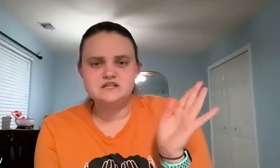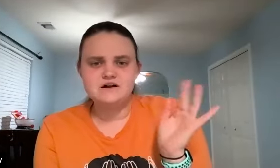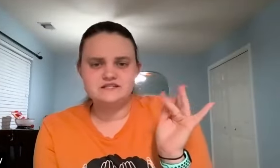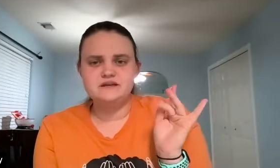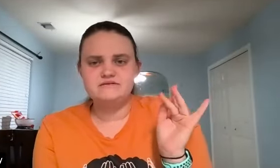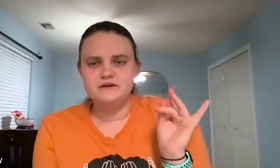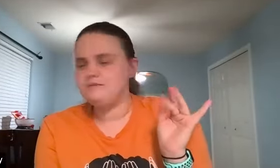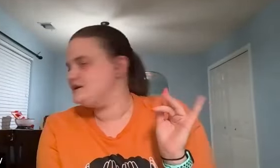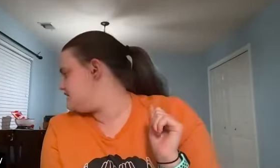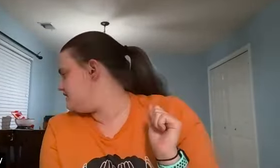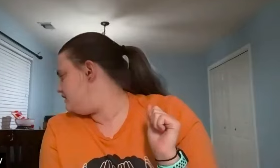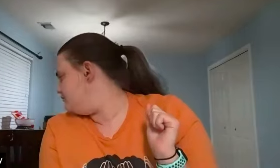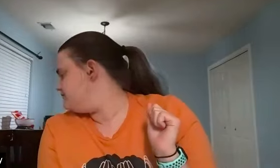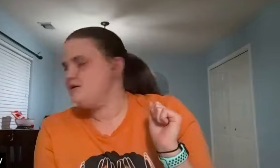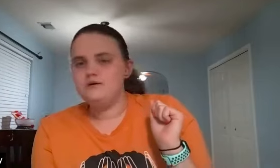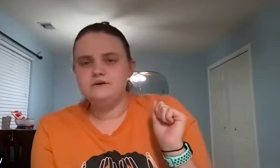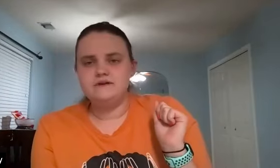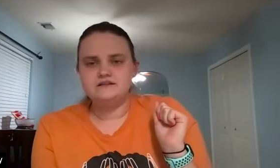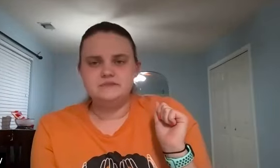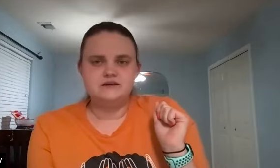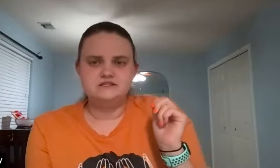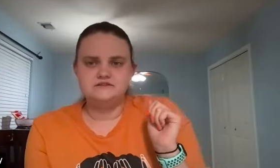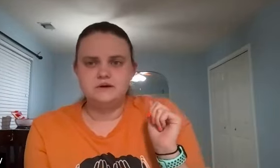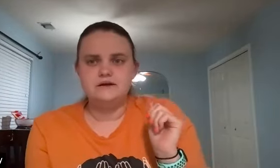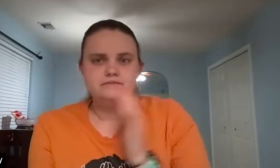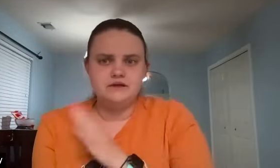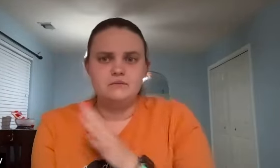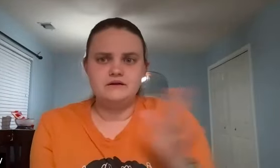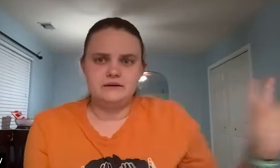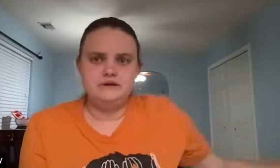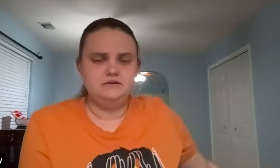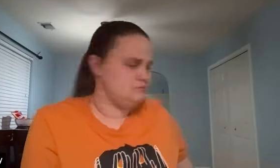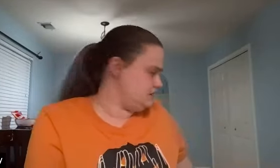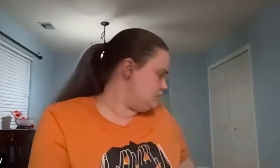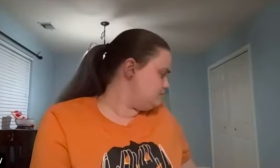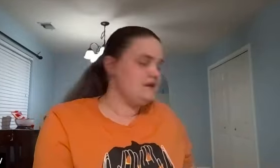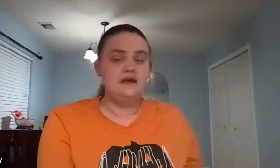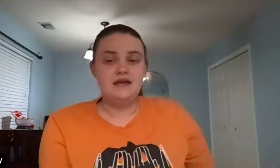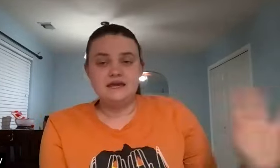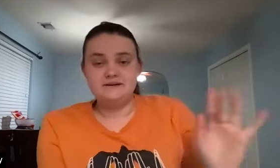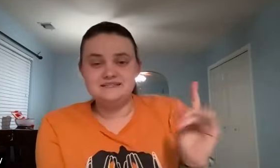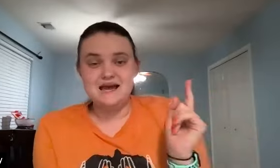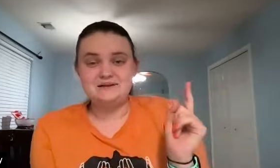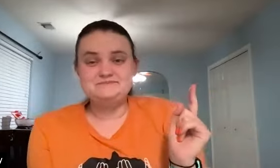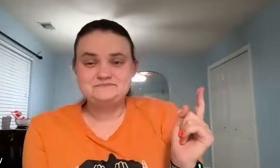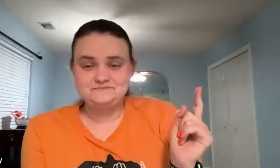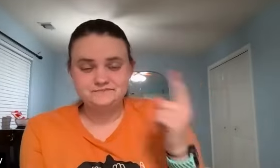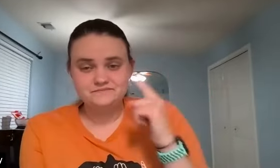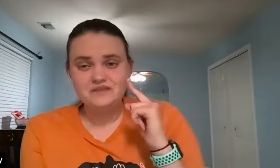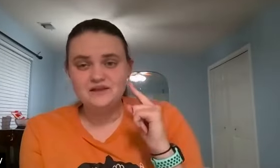dog is being very much like, oh, we've got to make ourselves aware, be aware, like be known. Anyways,